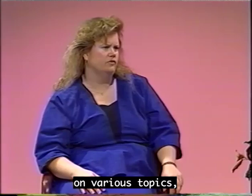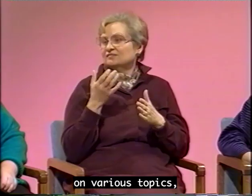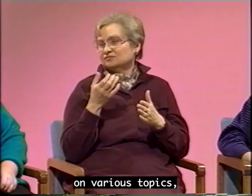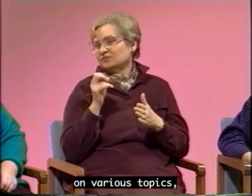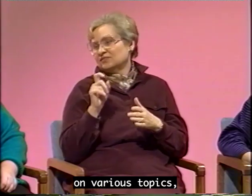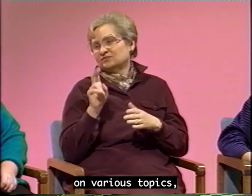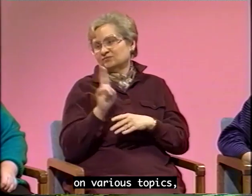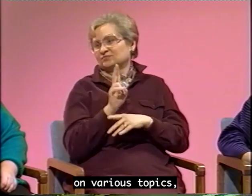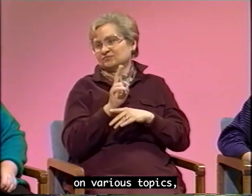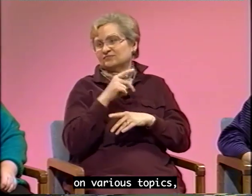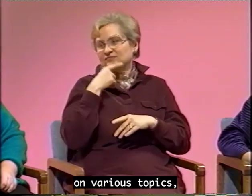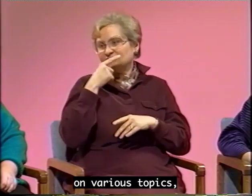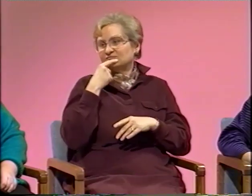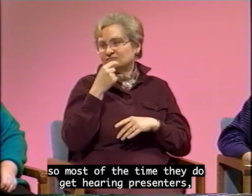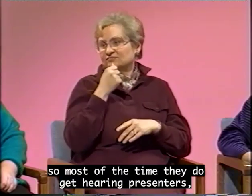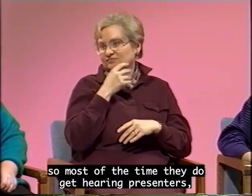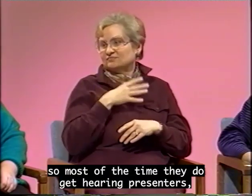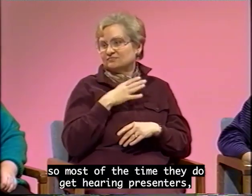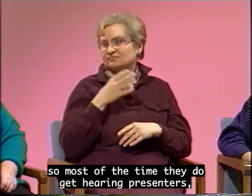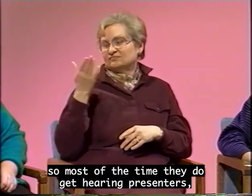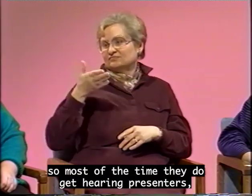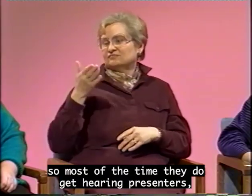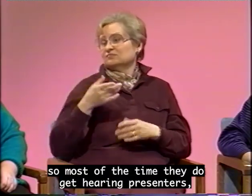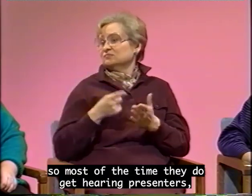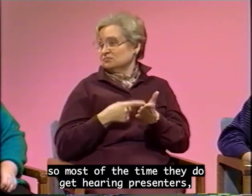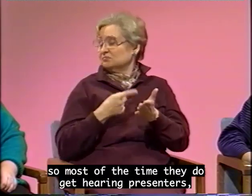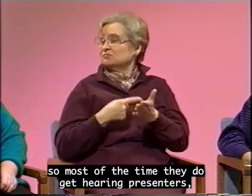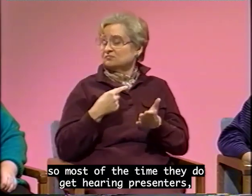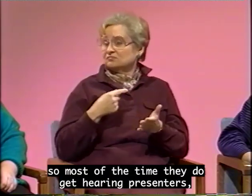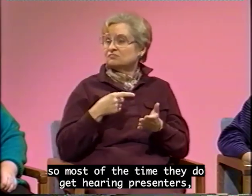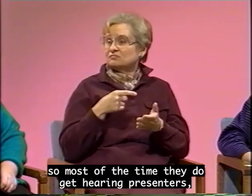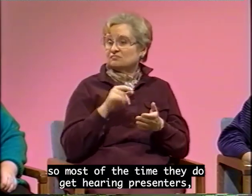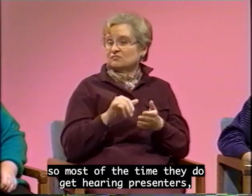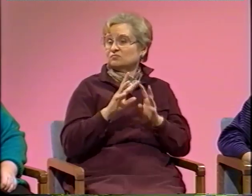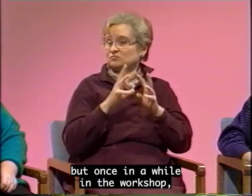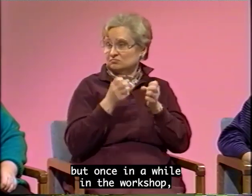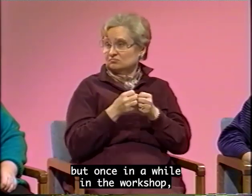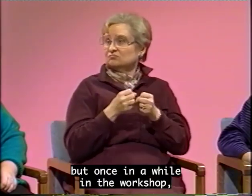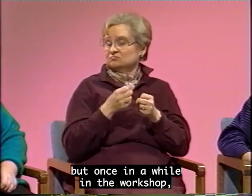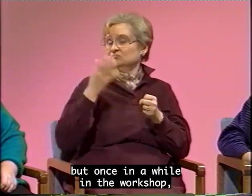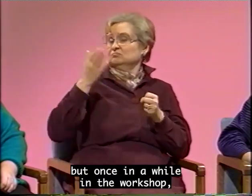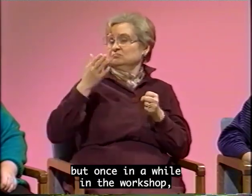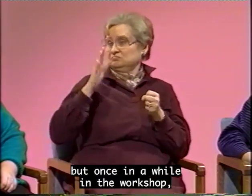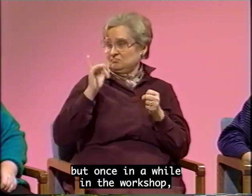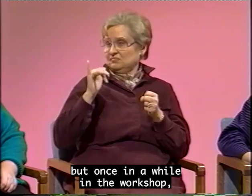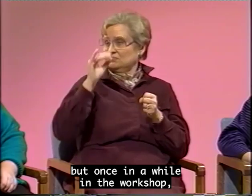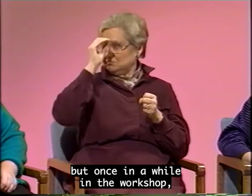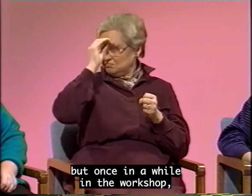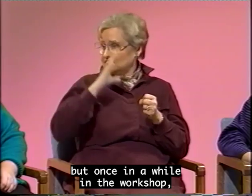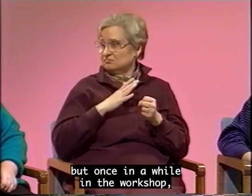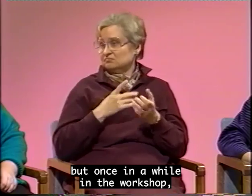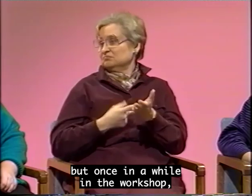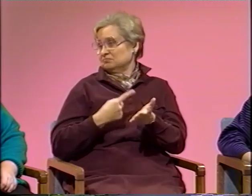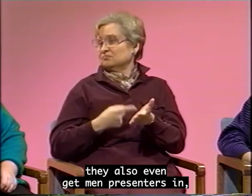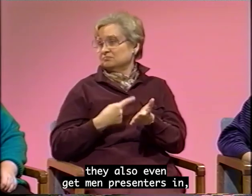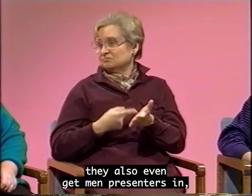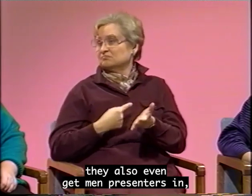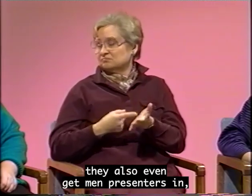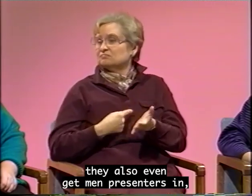topics. So most of the time they do get hearing presenters, but once in a while in the workshop,